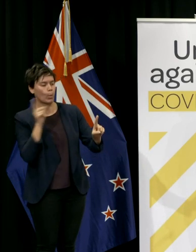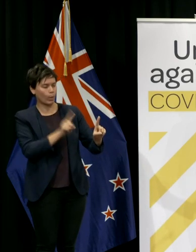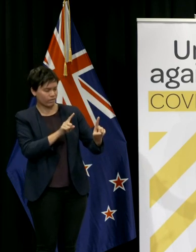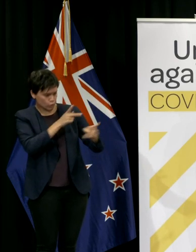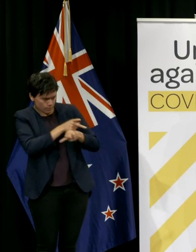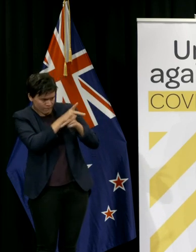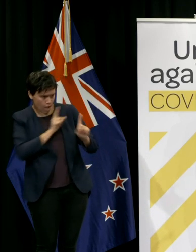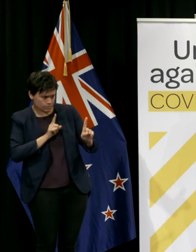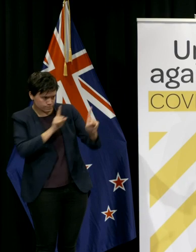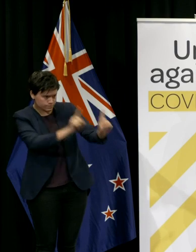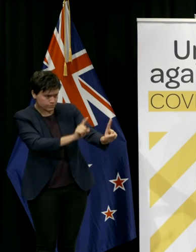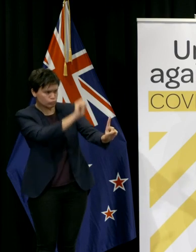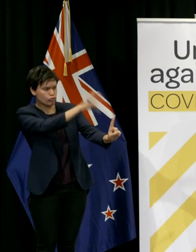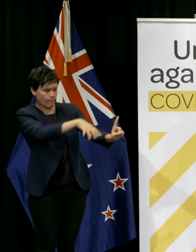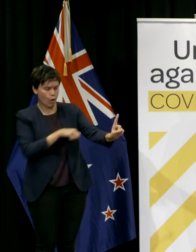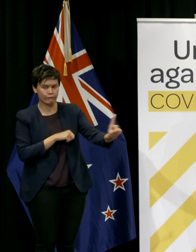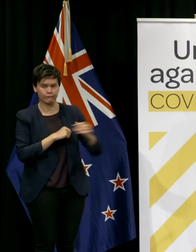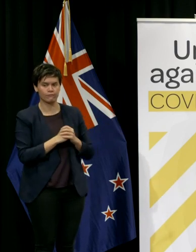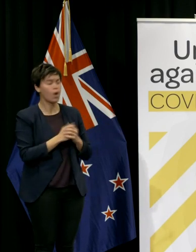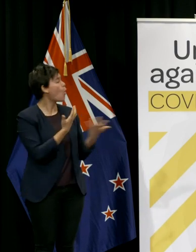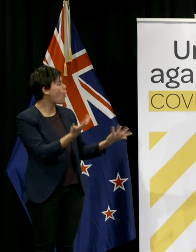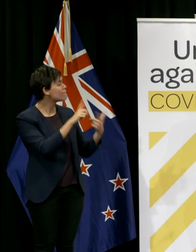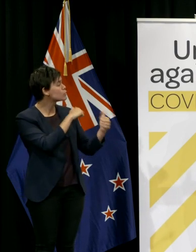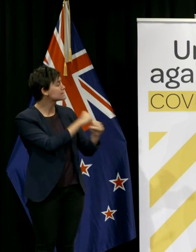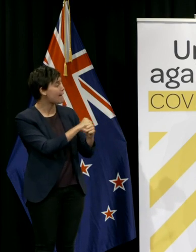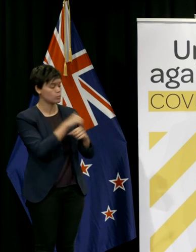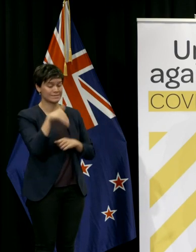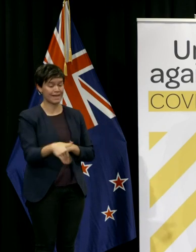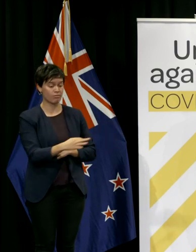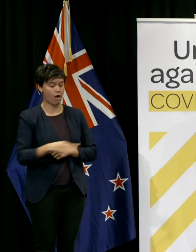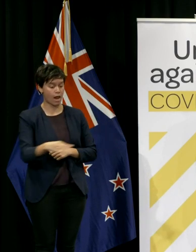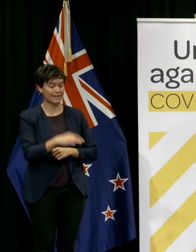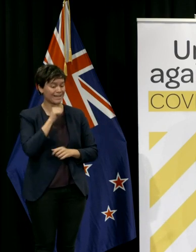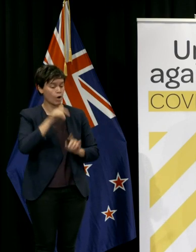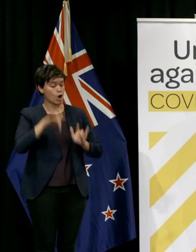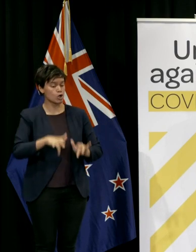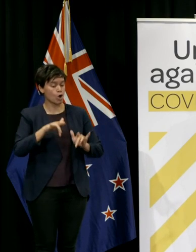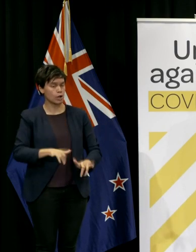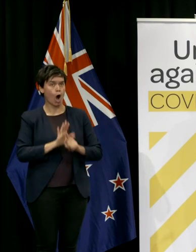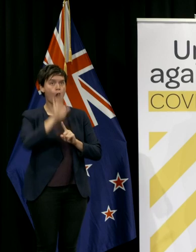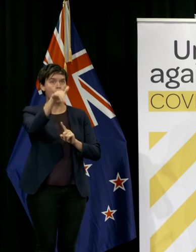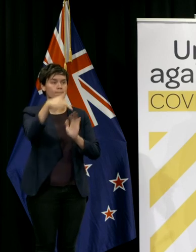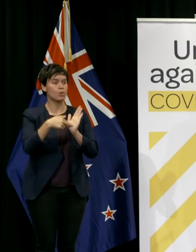Island and they're still trying to travel up north in their car or that sort of thing.